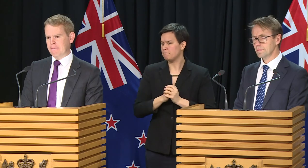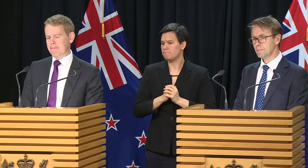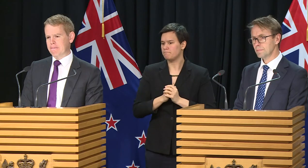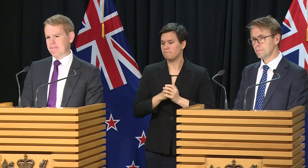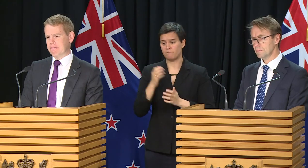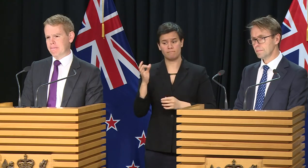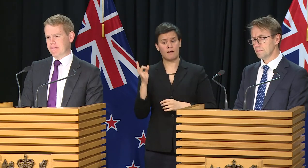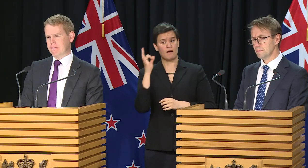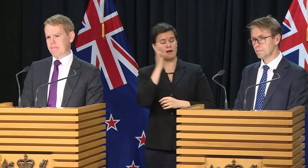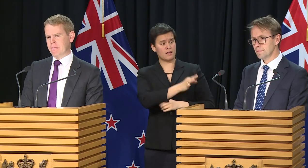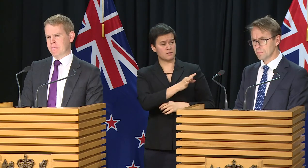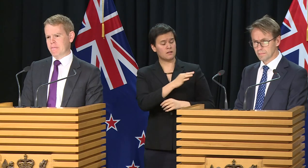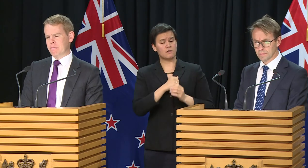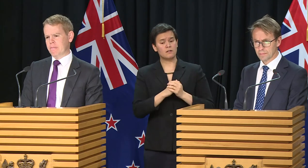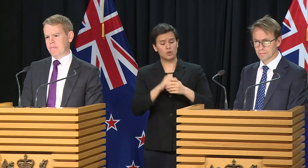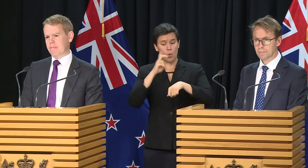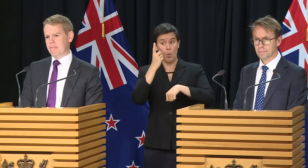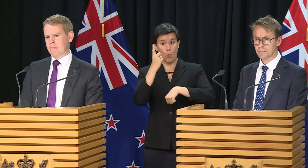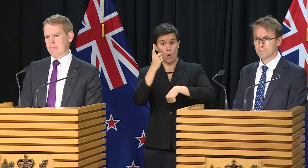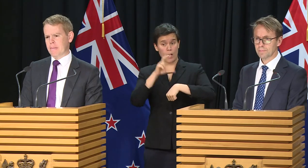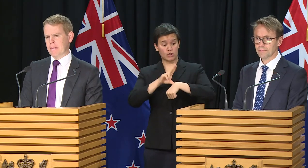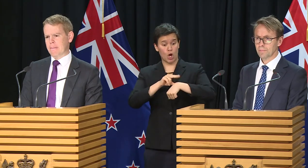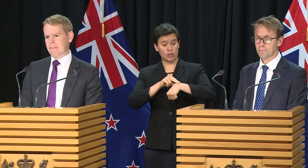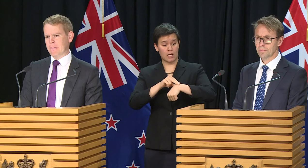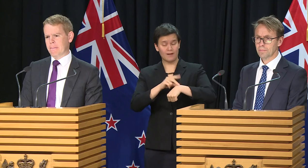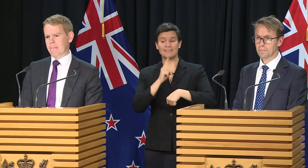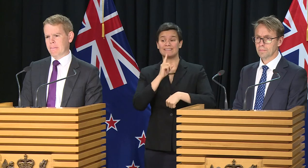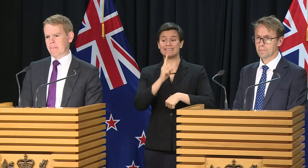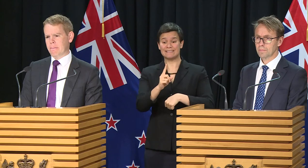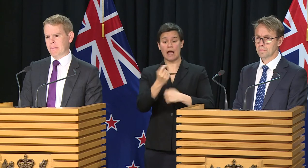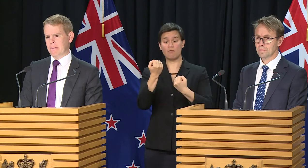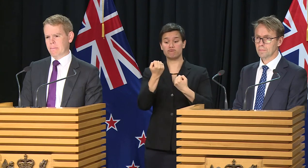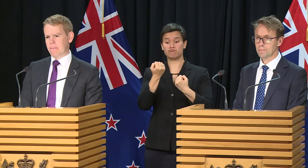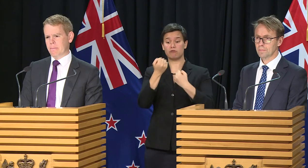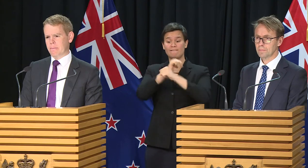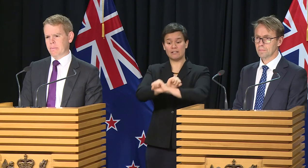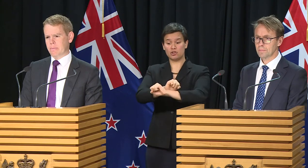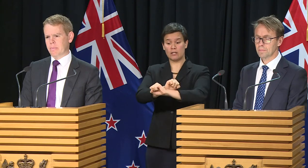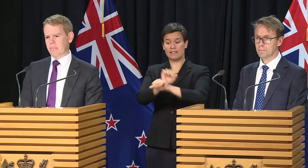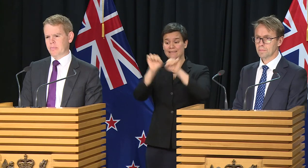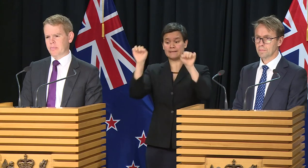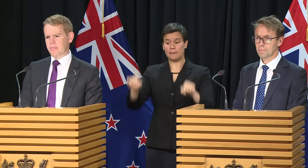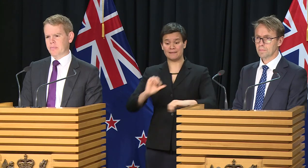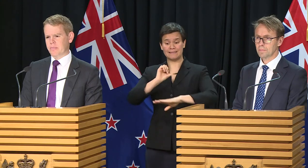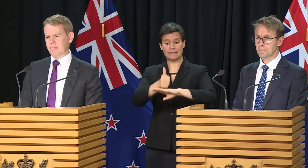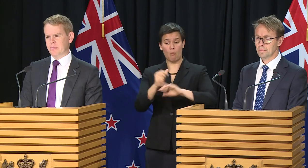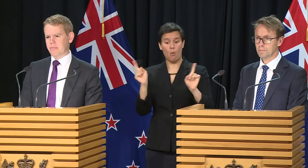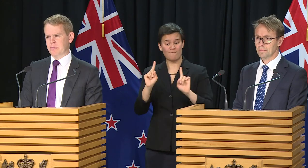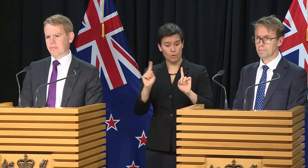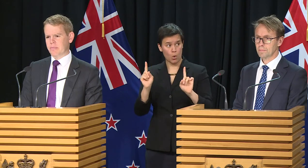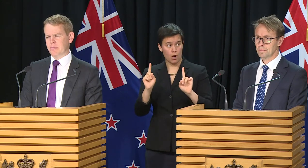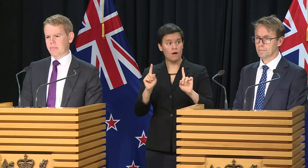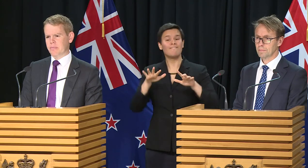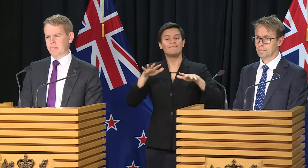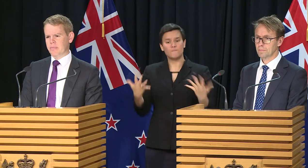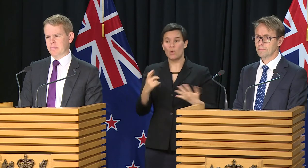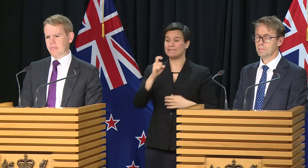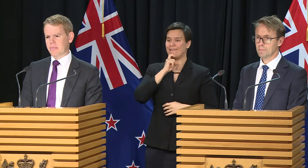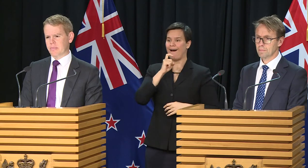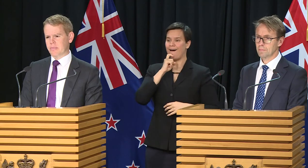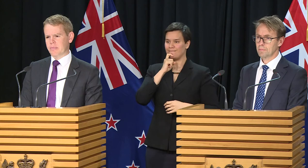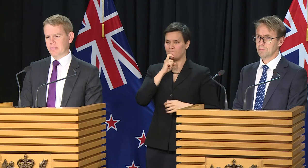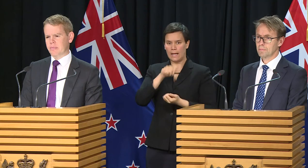though, he said that you know, those prevention measures exist so that workers can go to work and not get infected, and these several workers have become infected. There